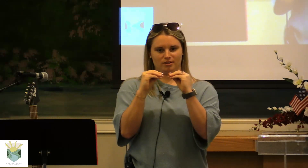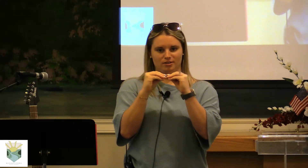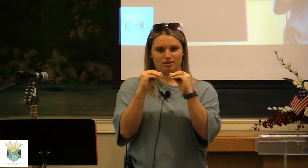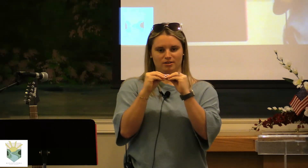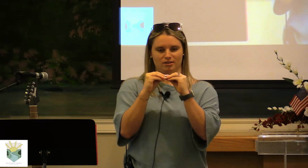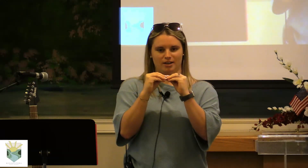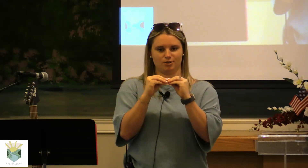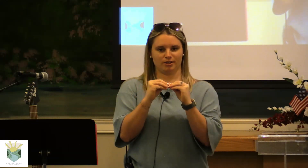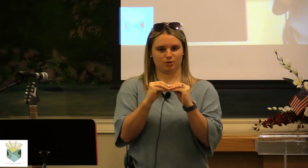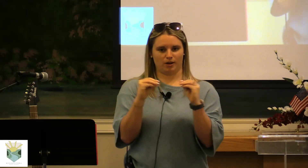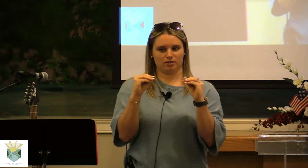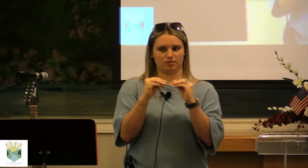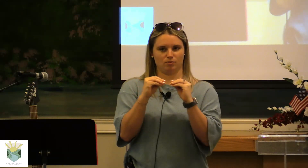Muppets. I do it like twice. More.